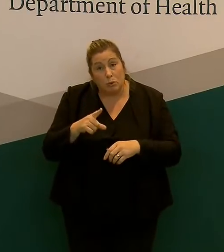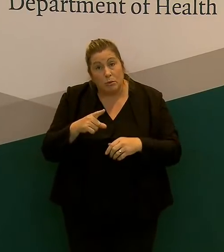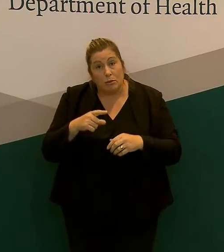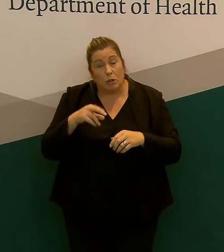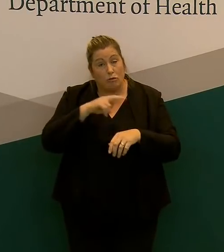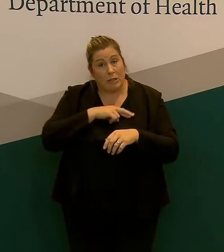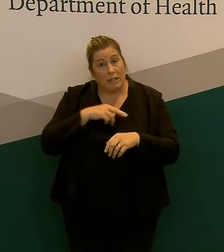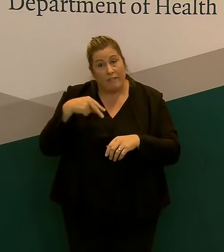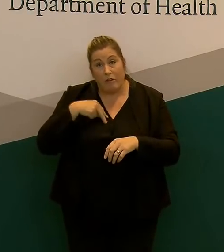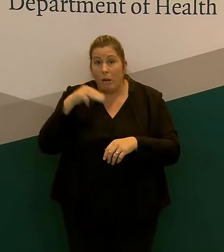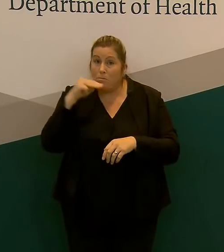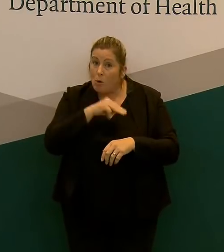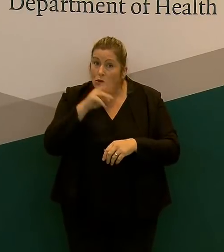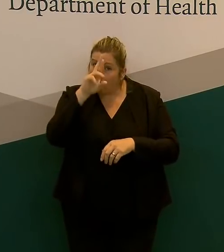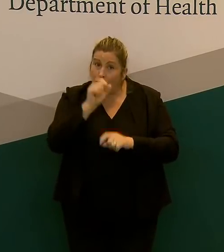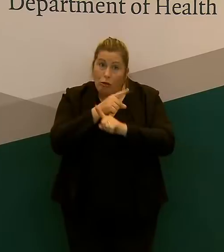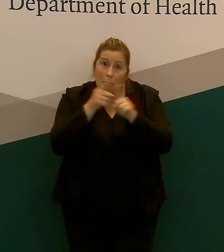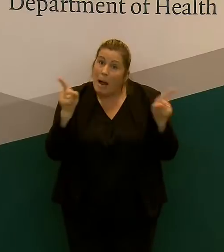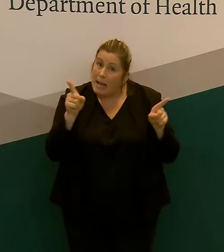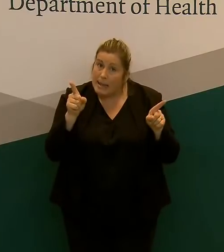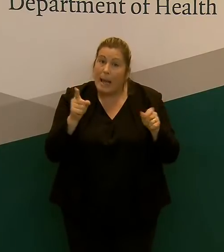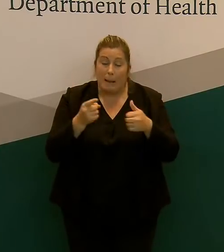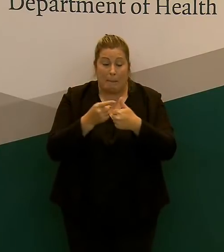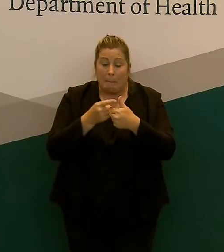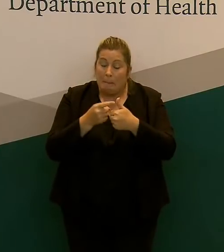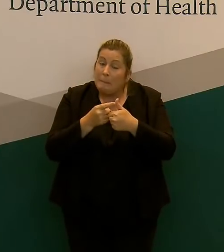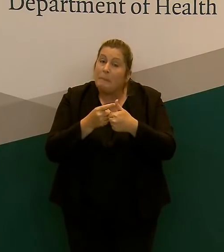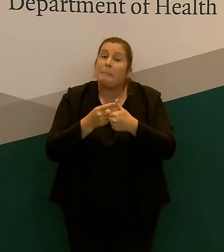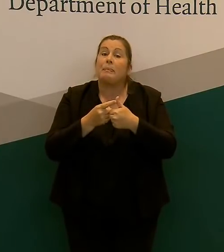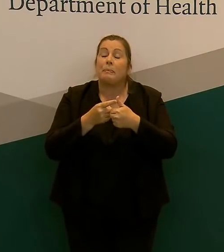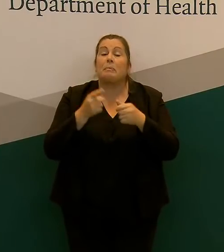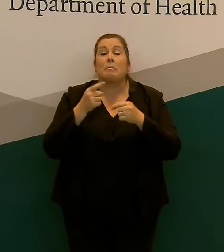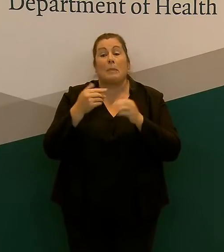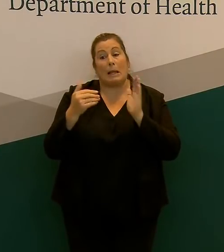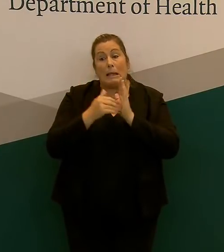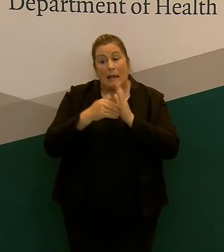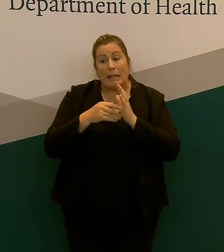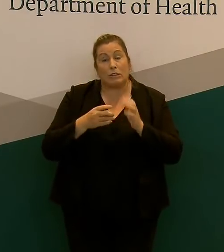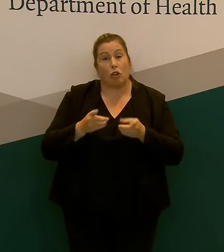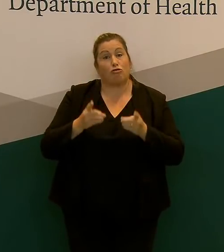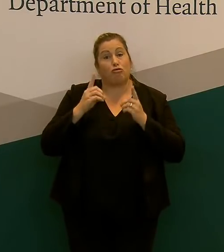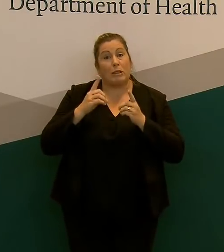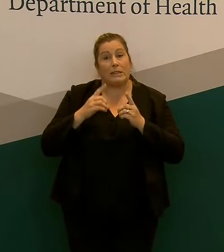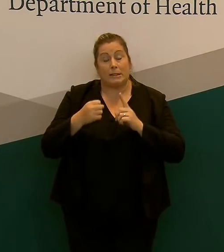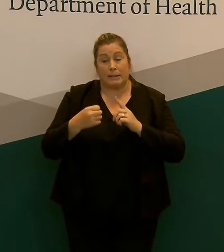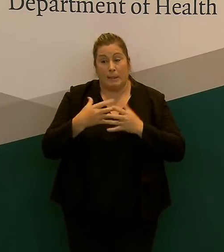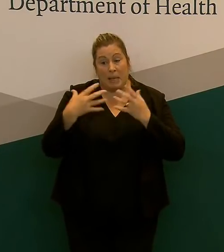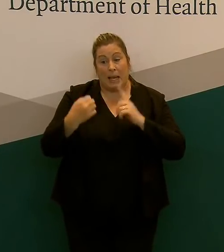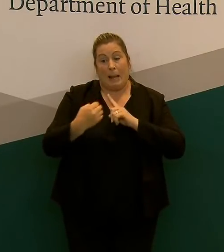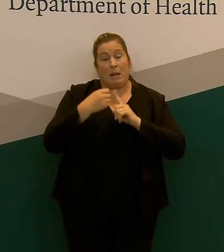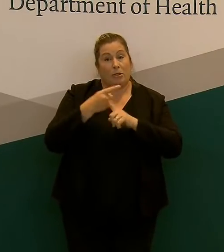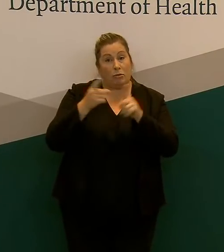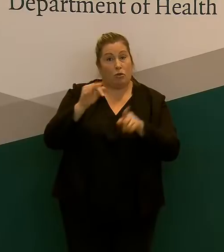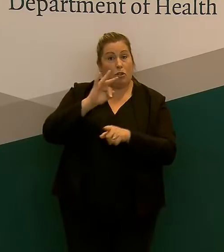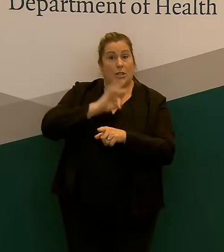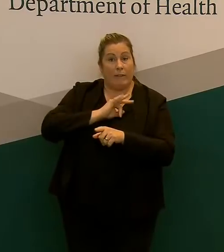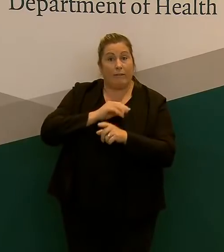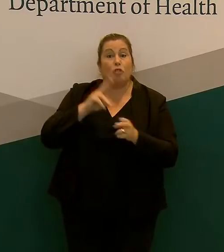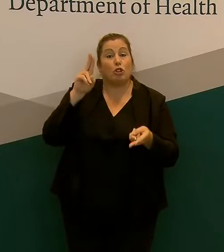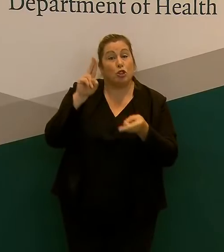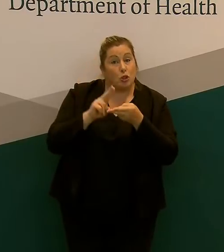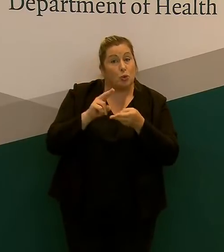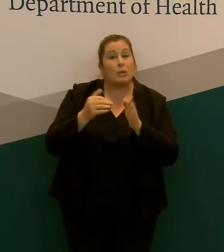It's really important to emphasise a couple of things. One, that although the risk of it having a severe impact on you as a young person is